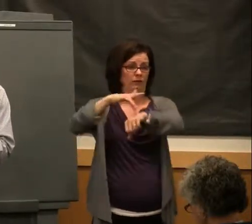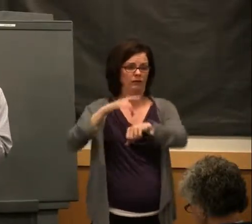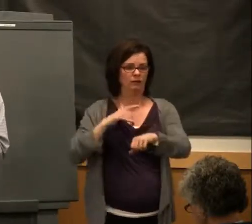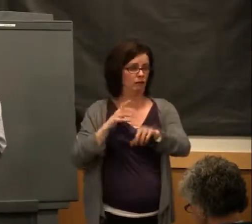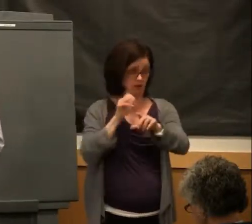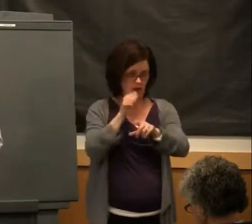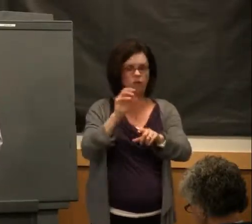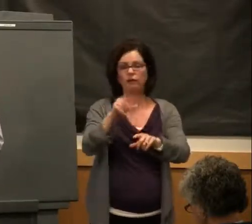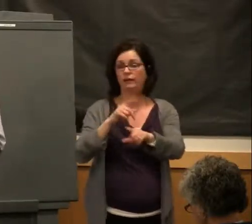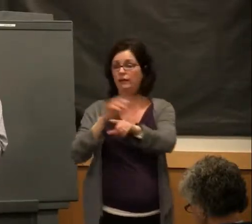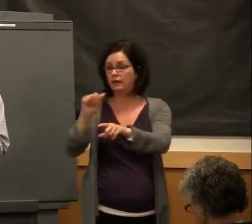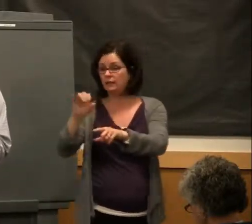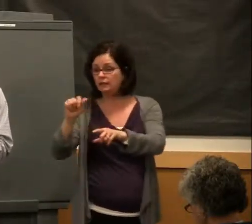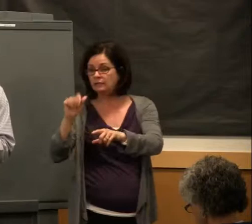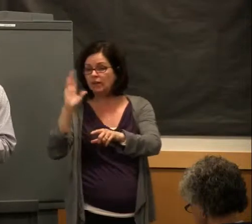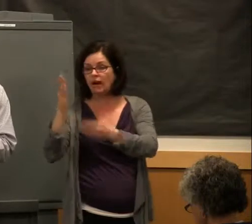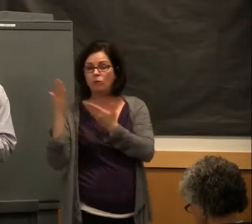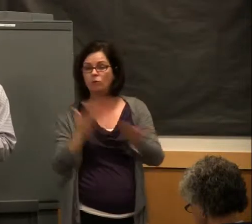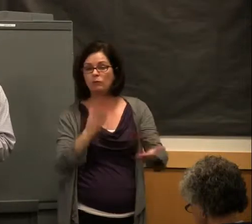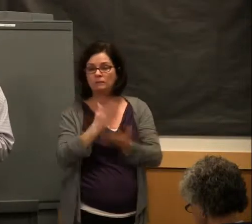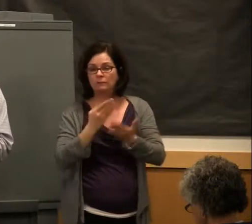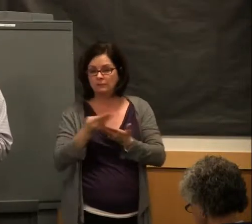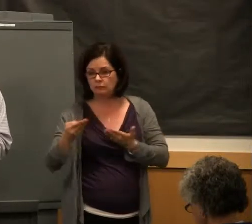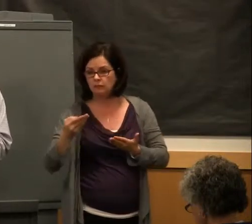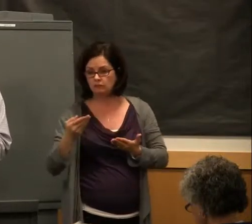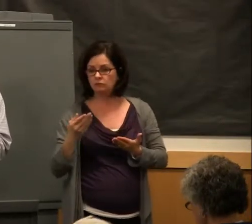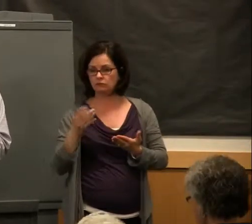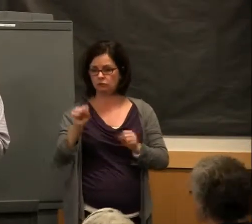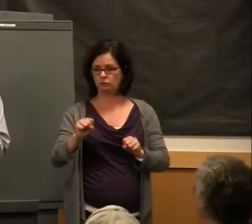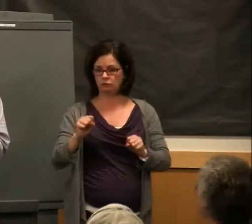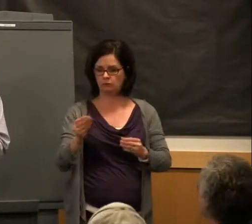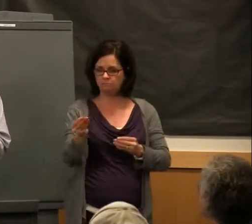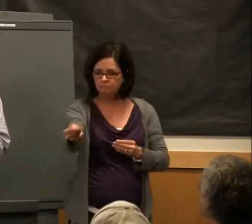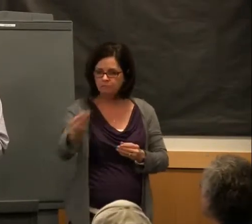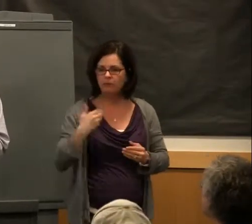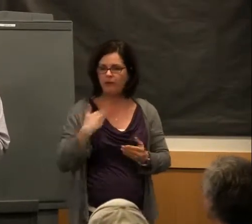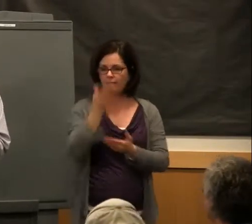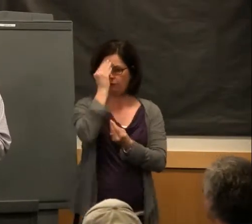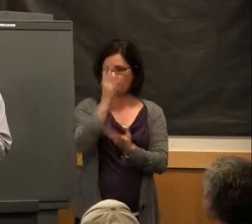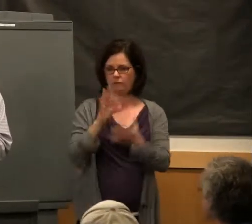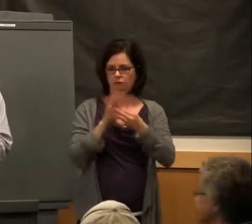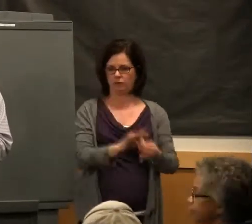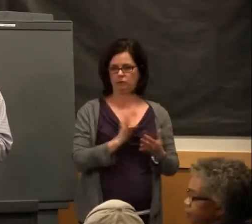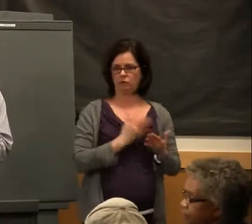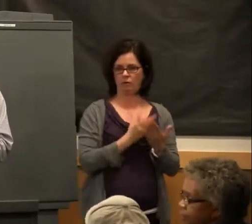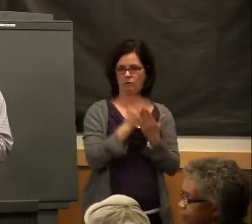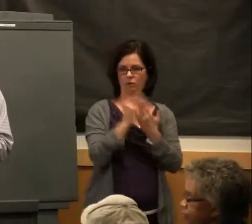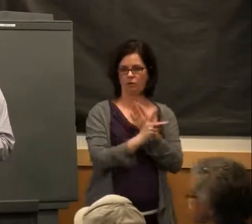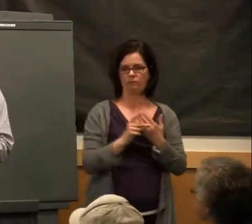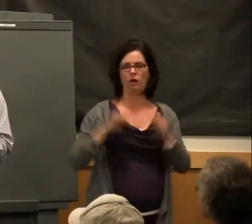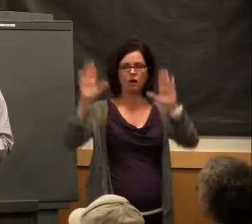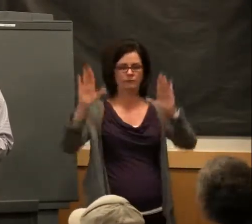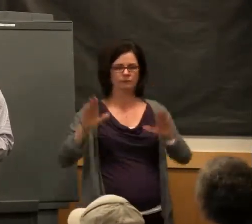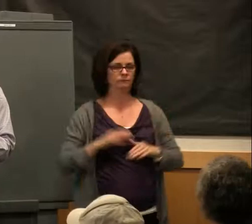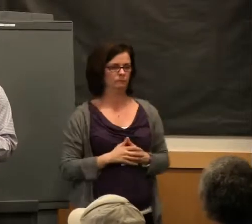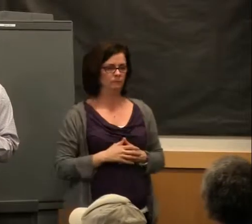is I will make sure that I bring over some materials so you have information on the program that way.